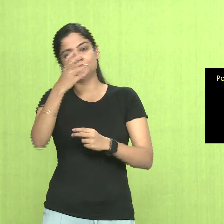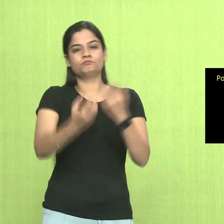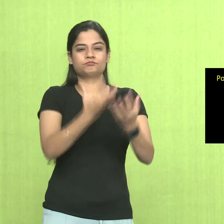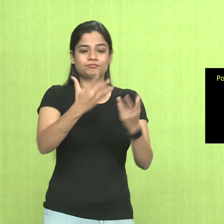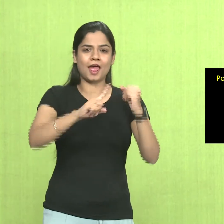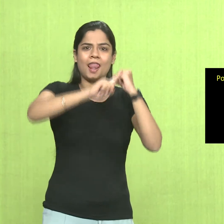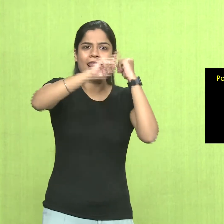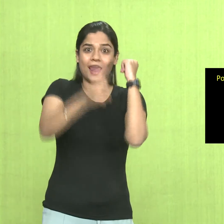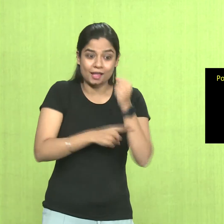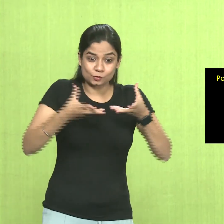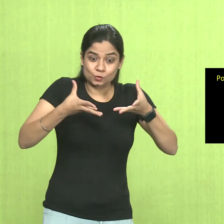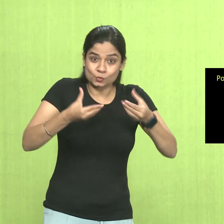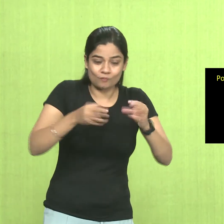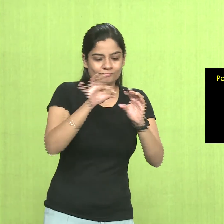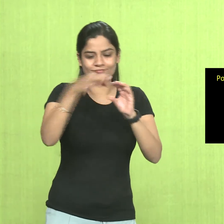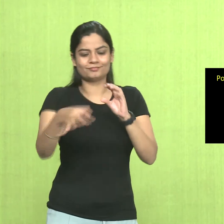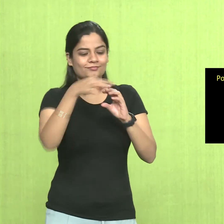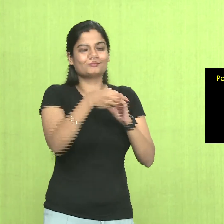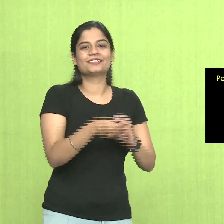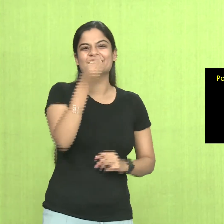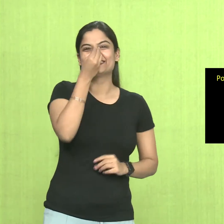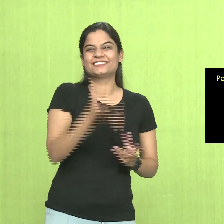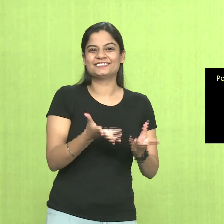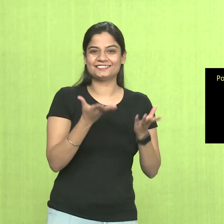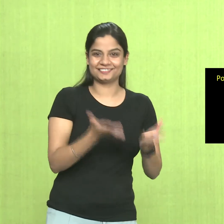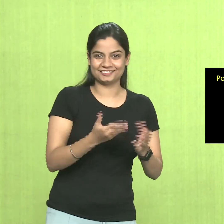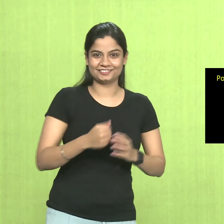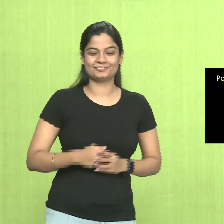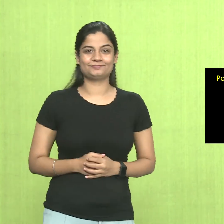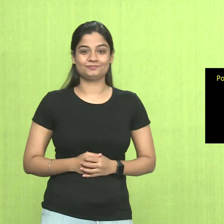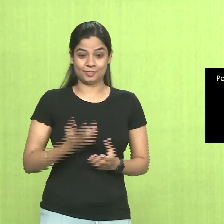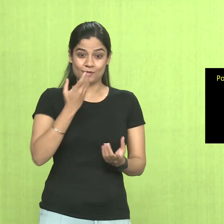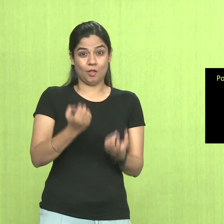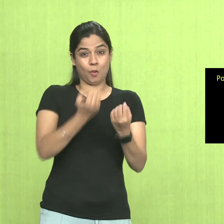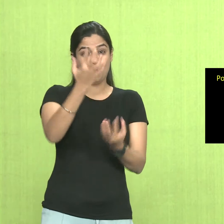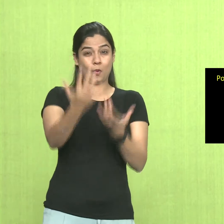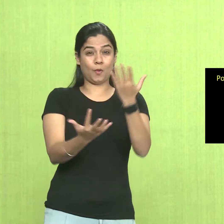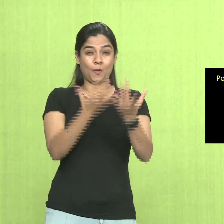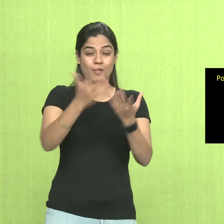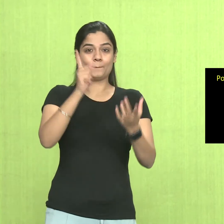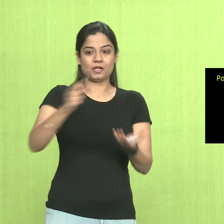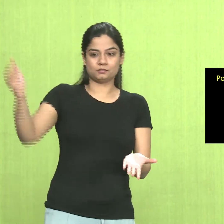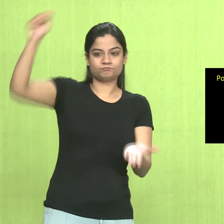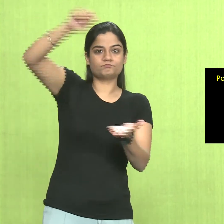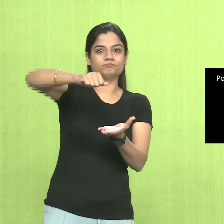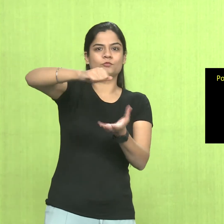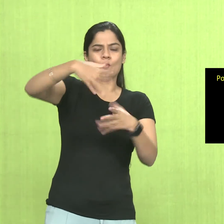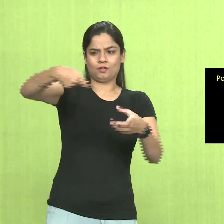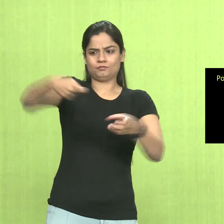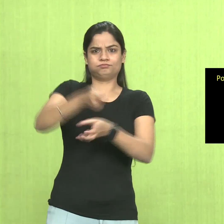Keep the skin while you are boiling. Once the potato or the eggs have been boiled, you can remove the skin. Second